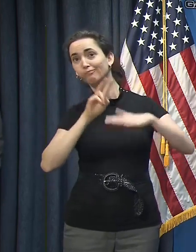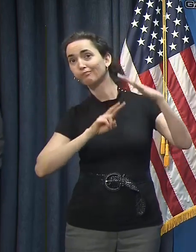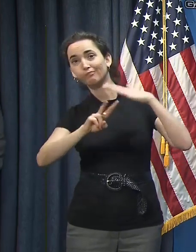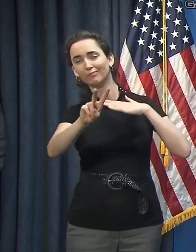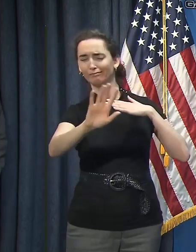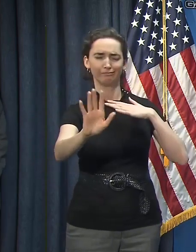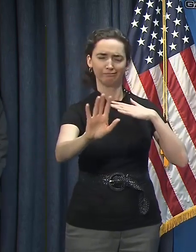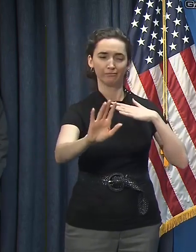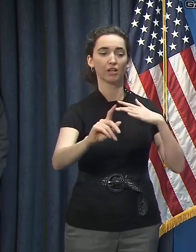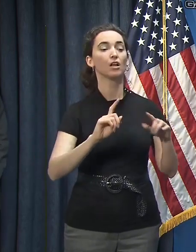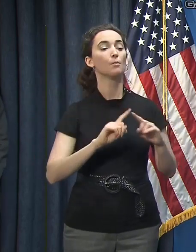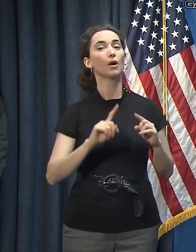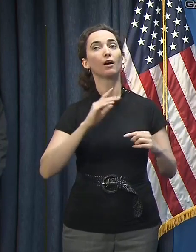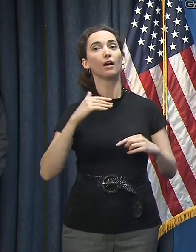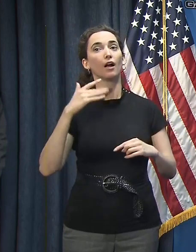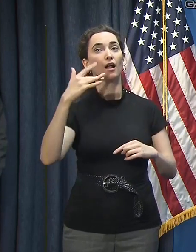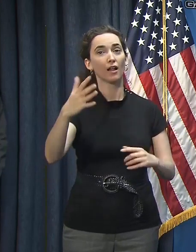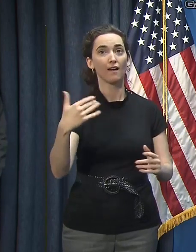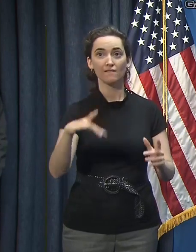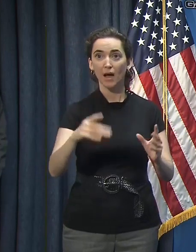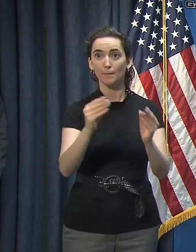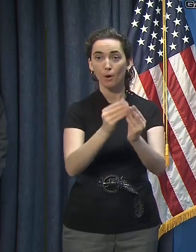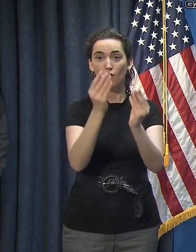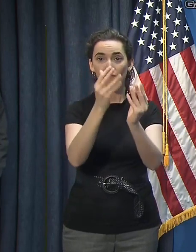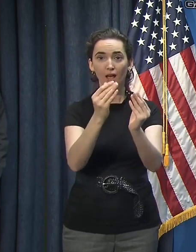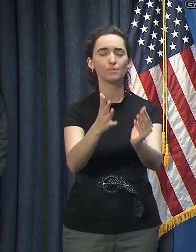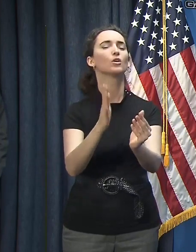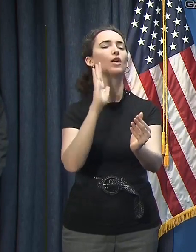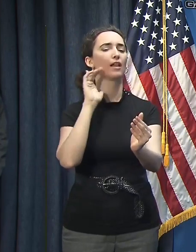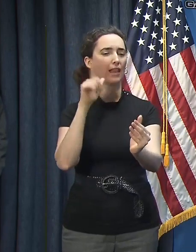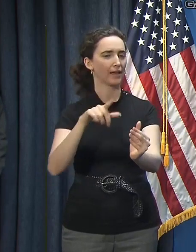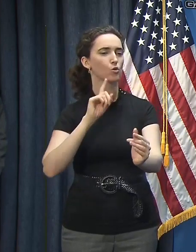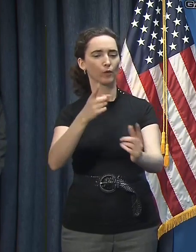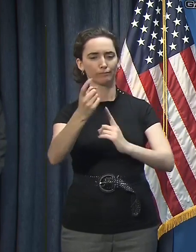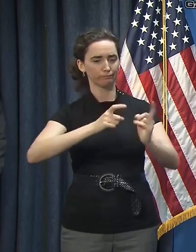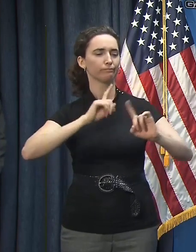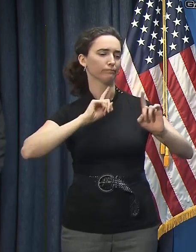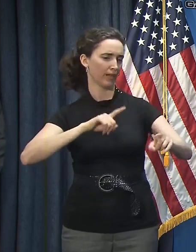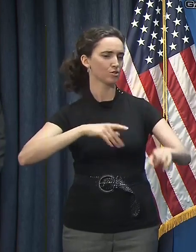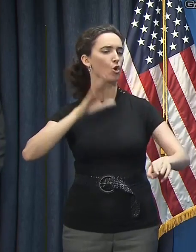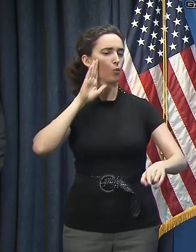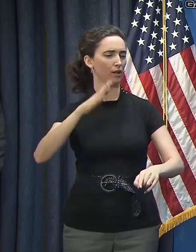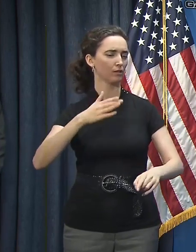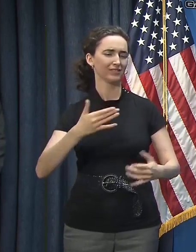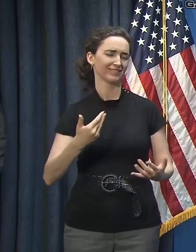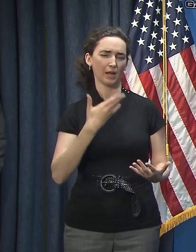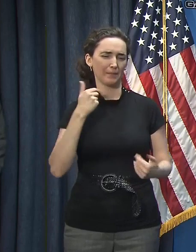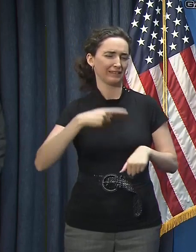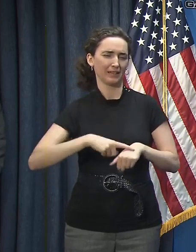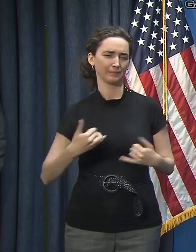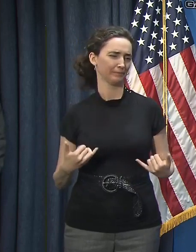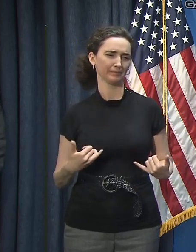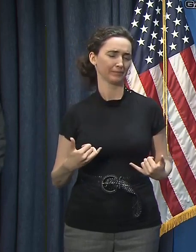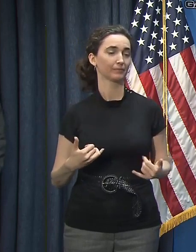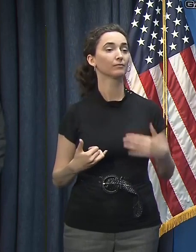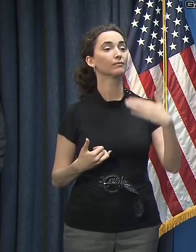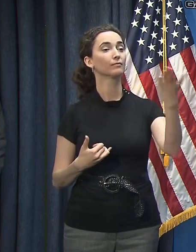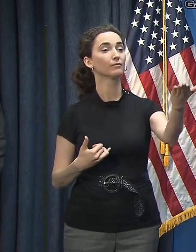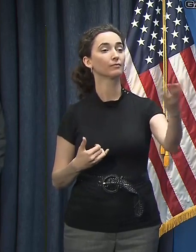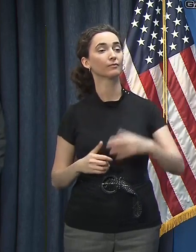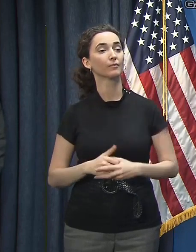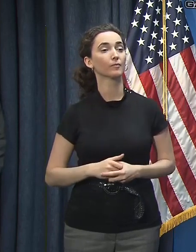questions up once we know more and when it would be, I think, a better time to address those questions. Yes, sir.